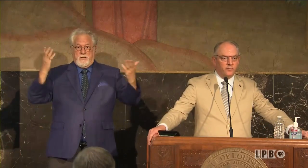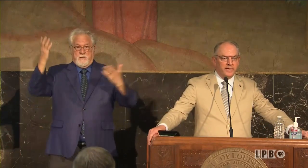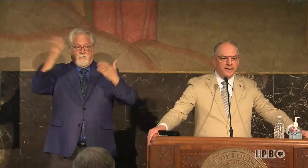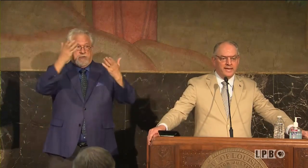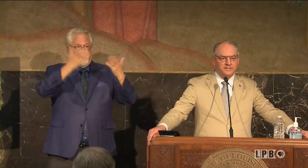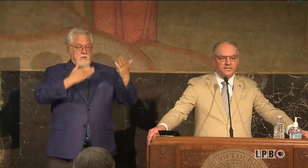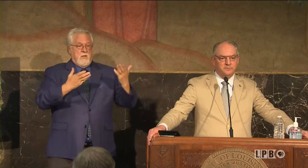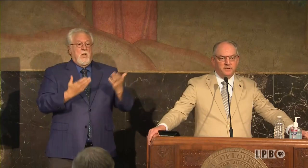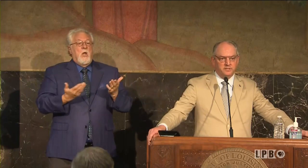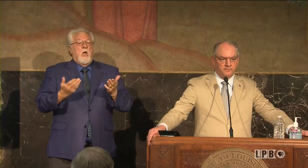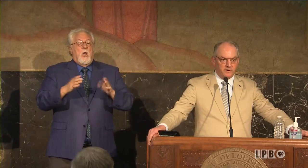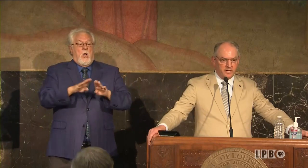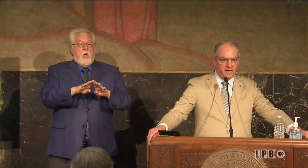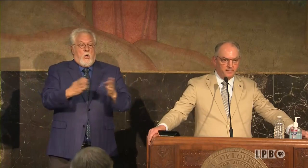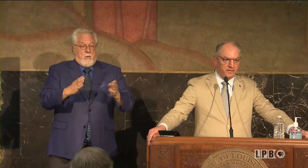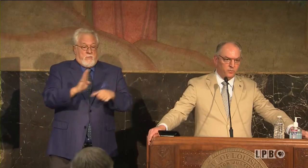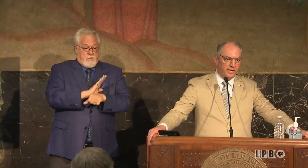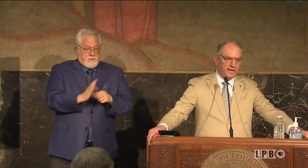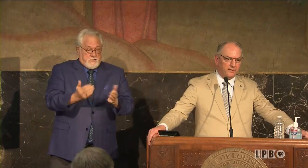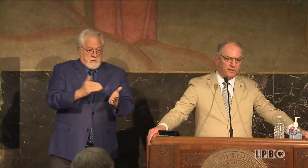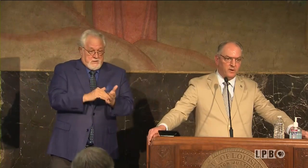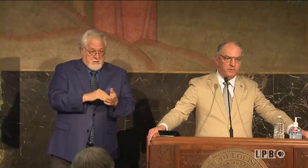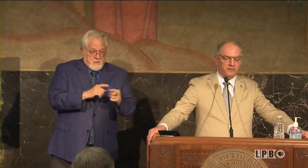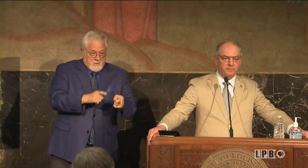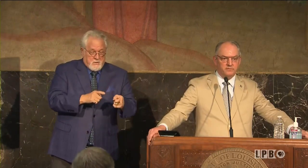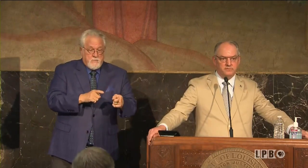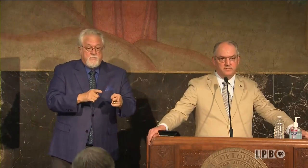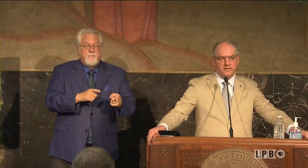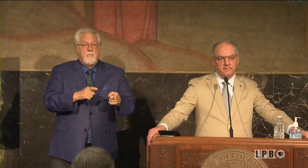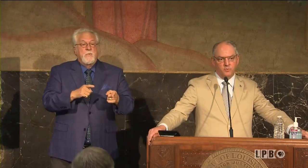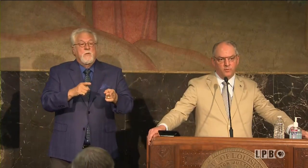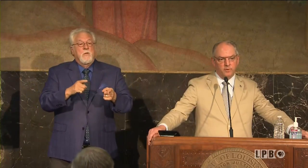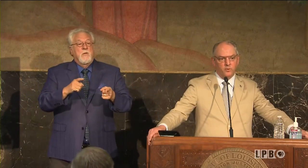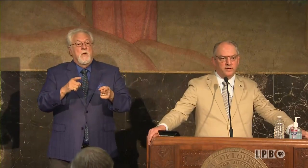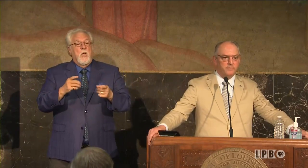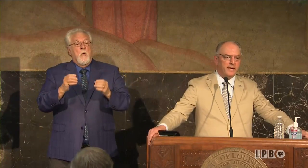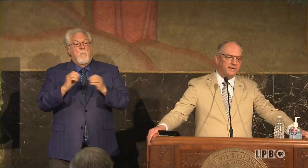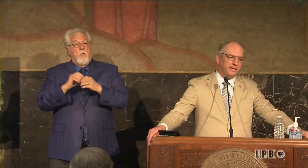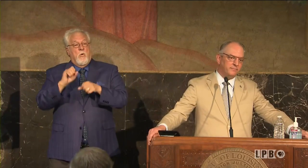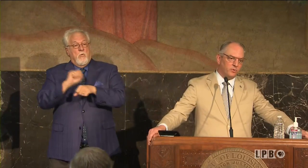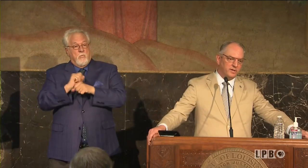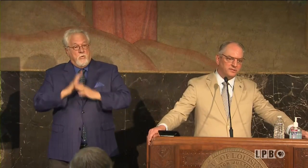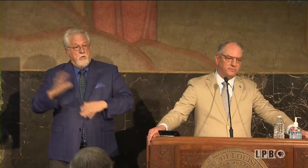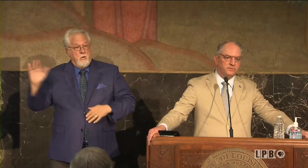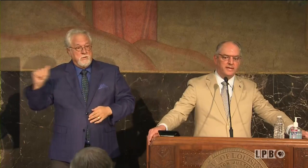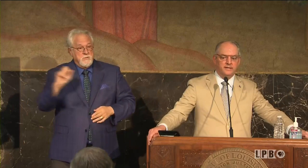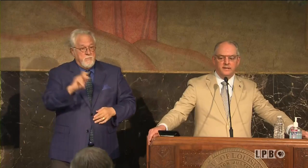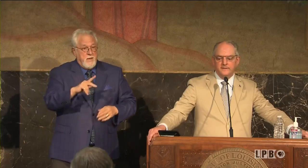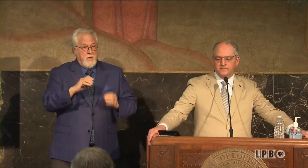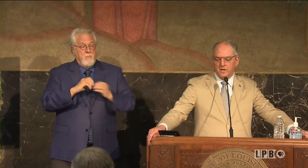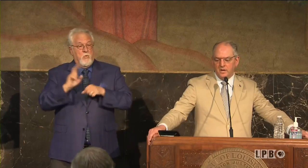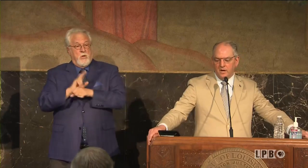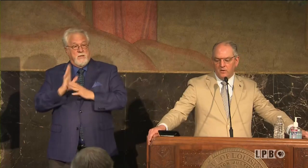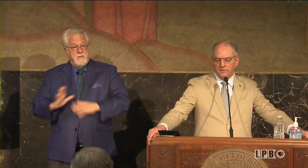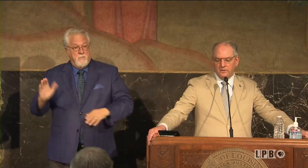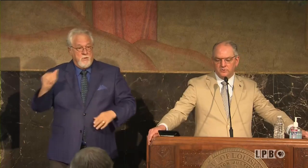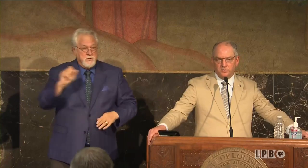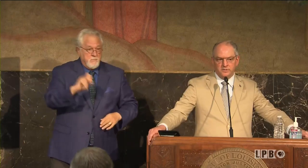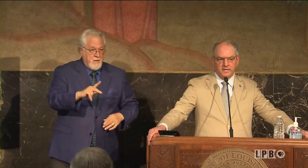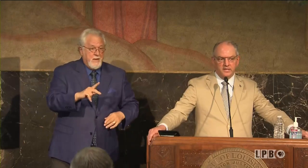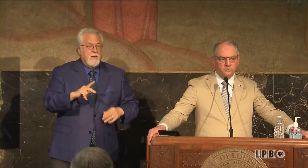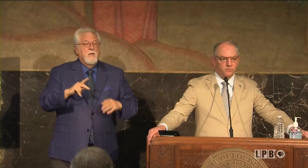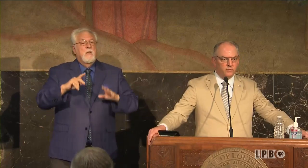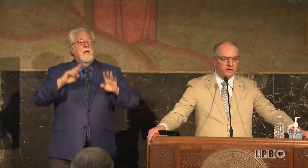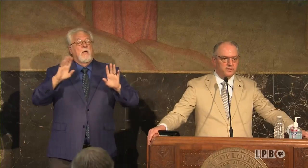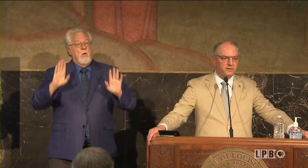between re-engaging as much of our economy as we can, reopening businesses, getting more employees back, getting more customers in, all of those sorts